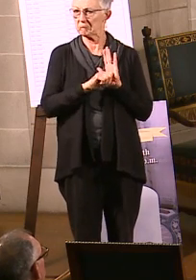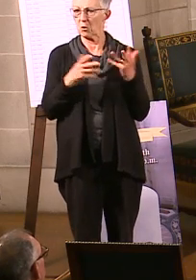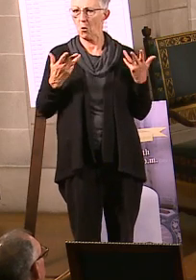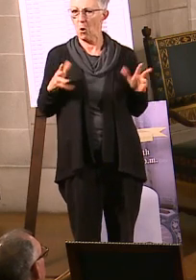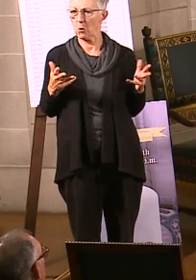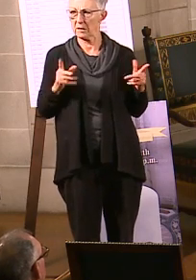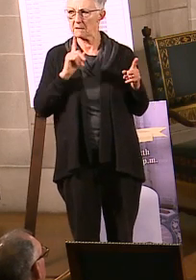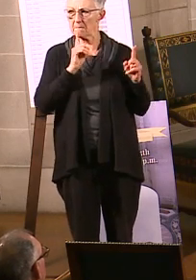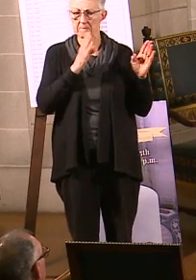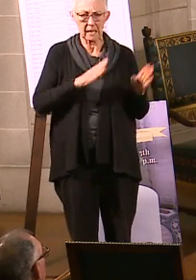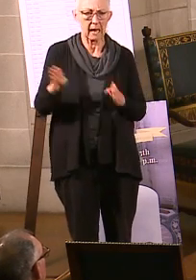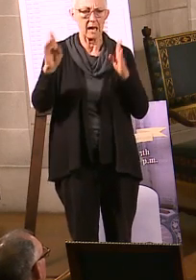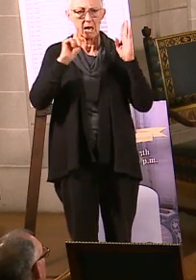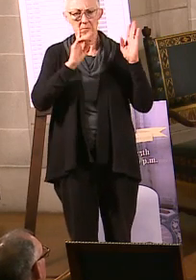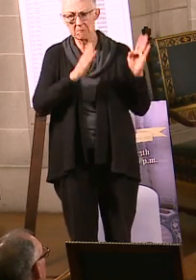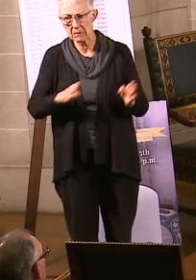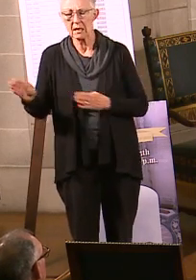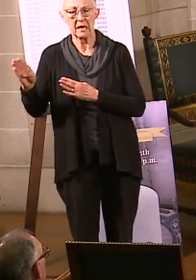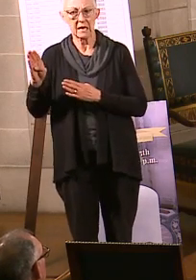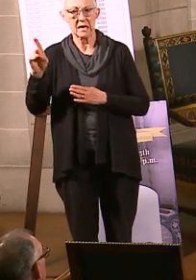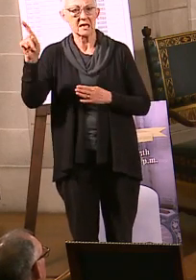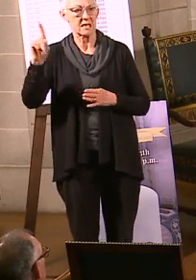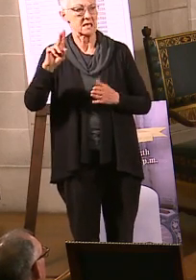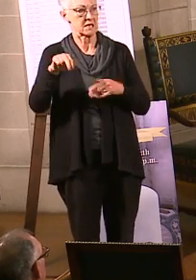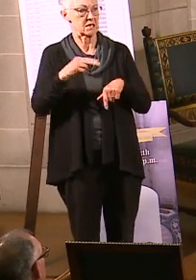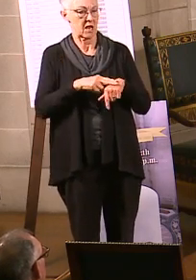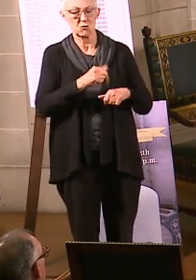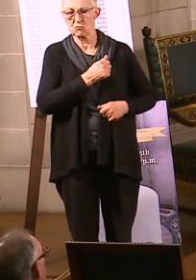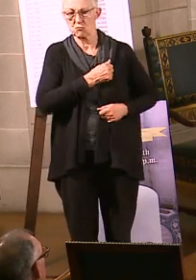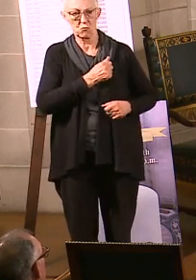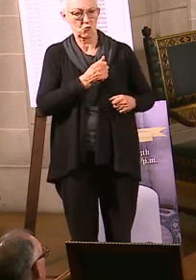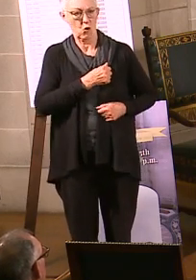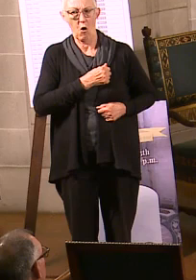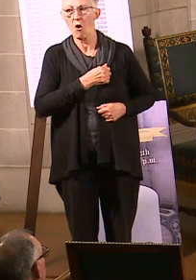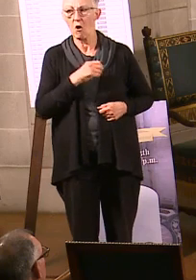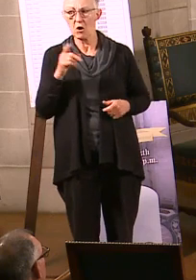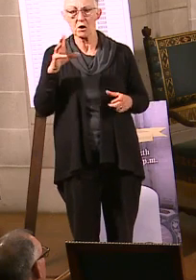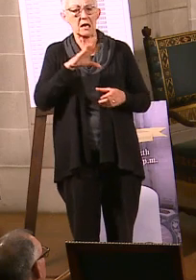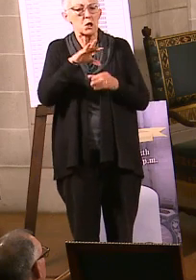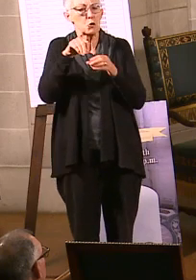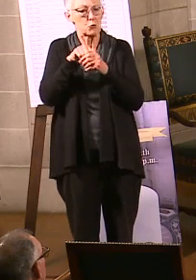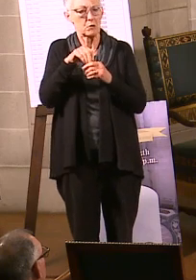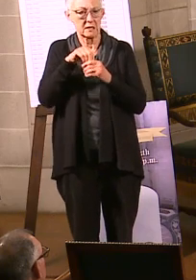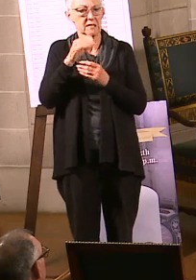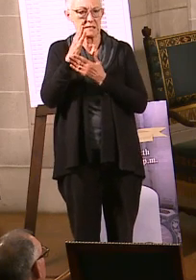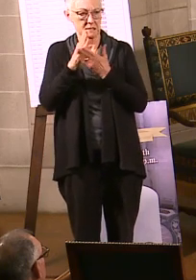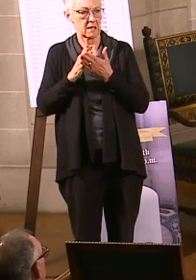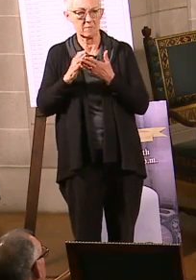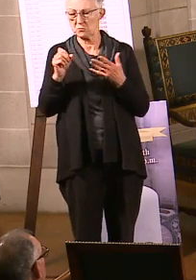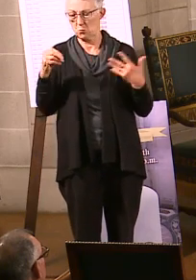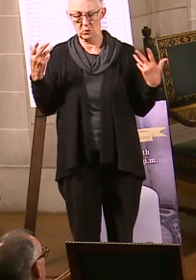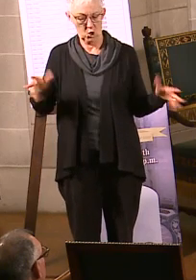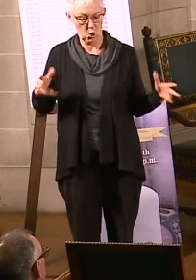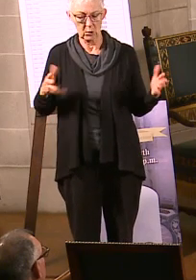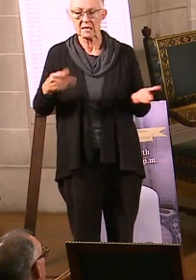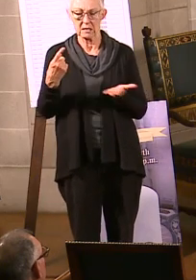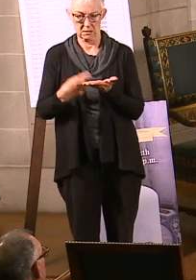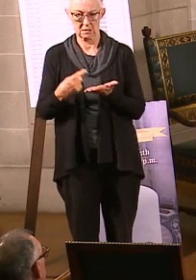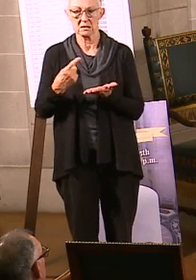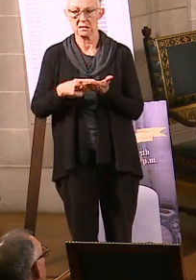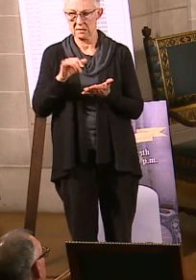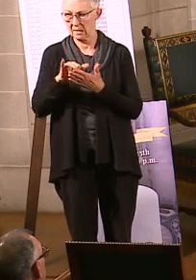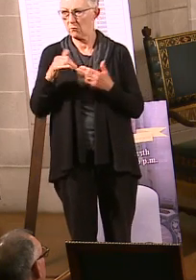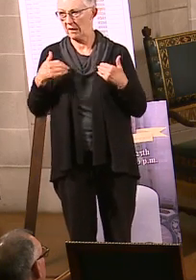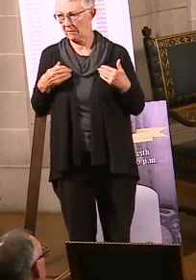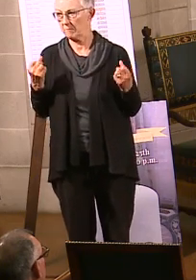has been included as some of those alternatives. So everything has been discussed and is on the table. So we've done a number of